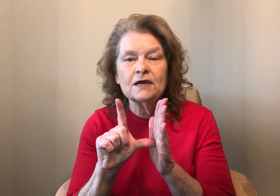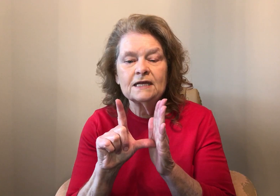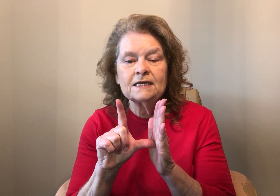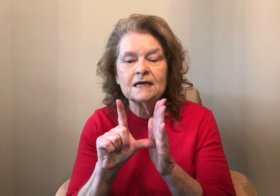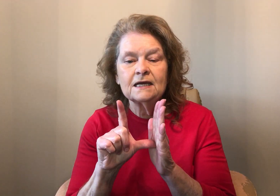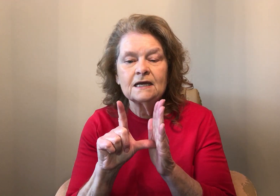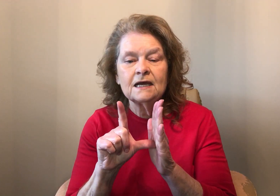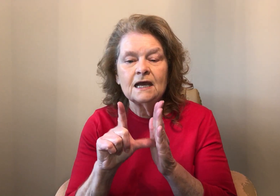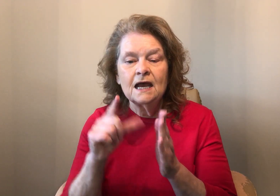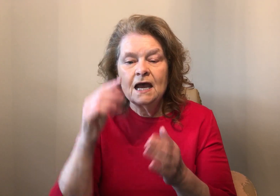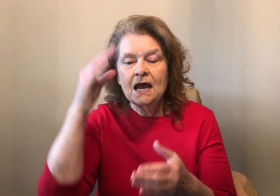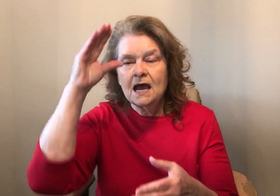Lutheran